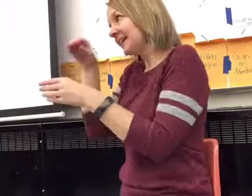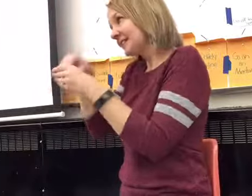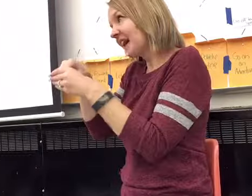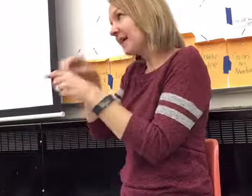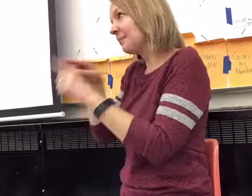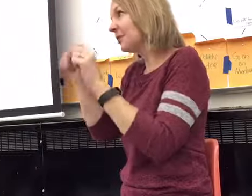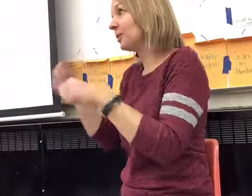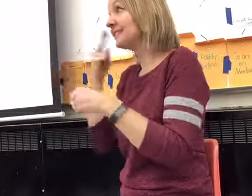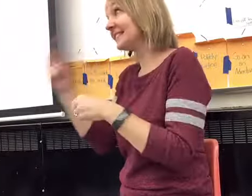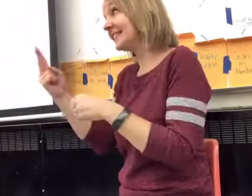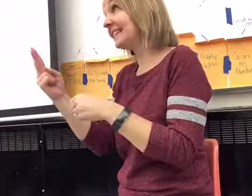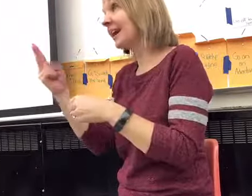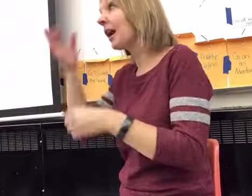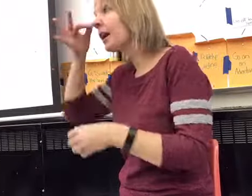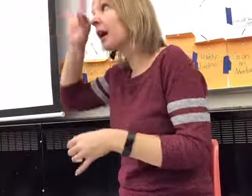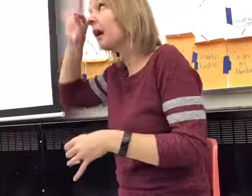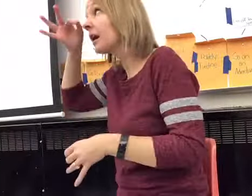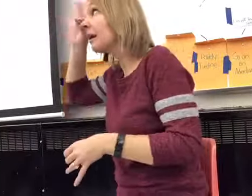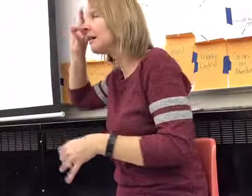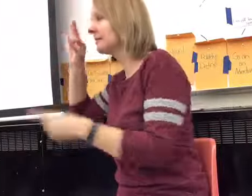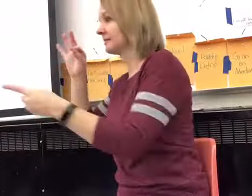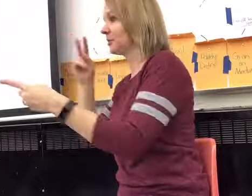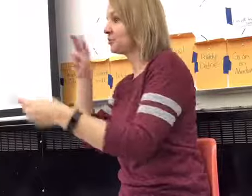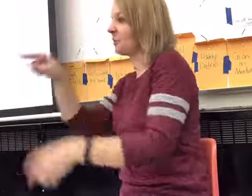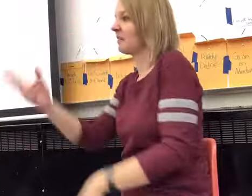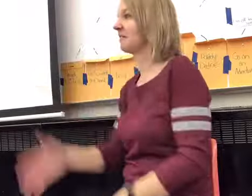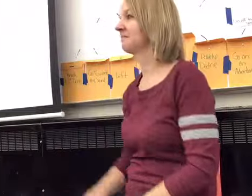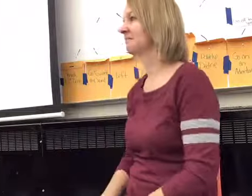and imagine this getting like hooked on your eye, okay? Now,